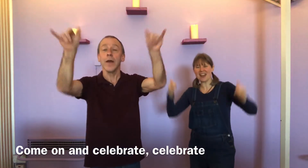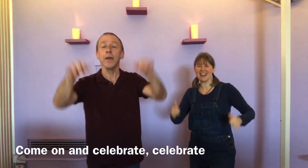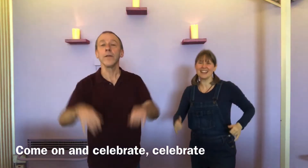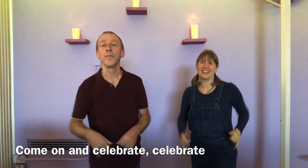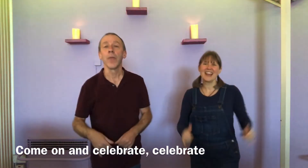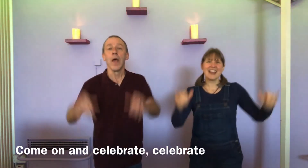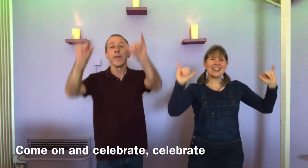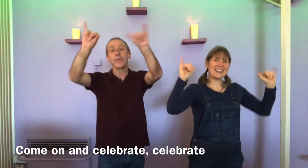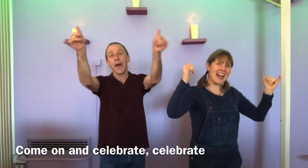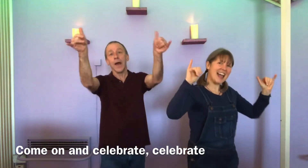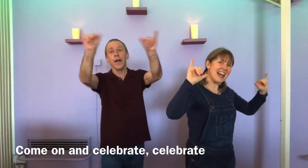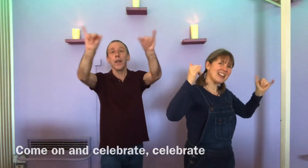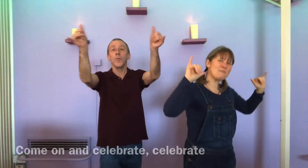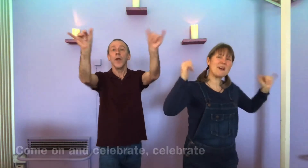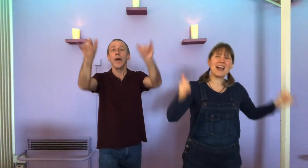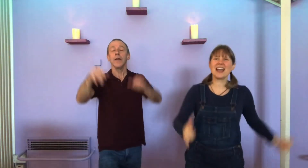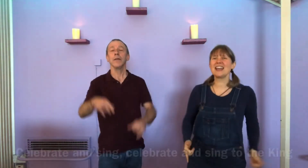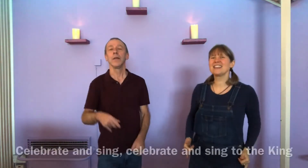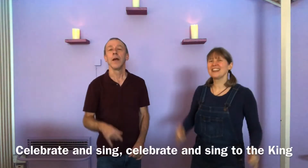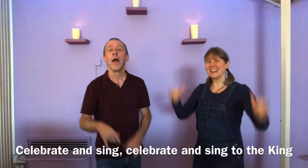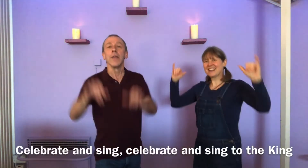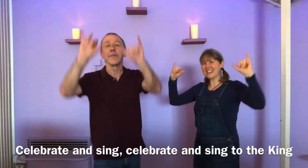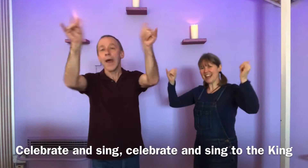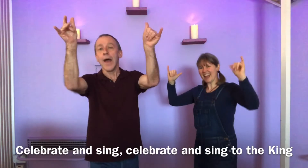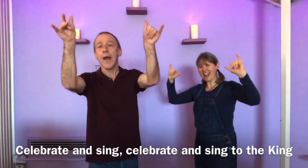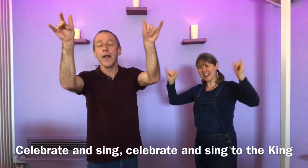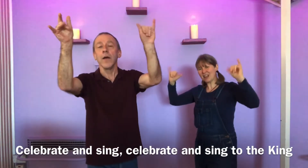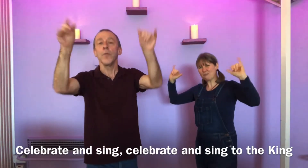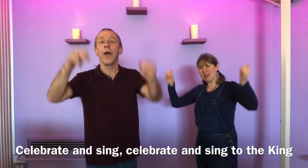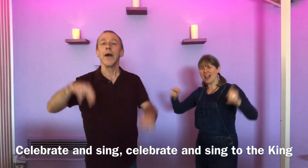our offering Celebrate